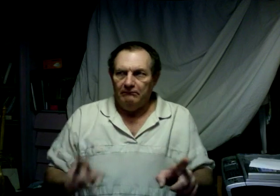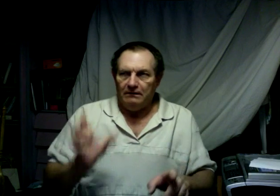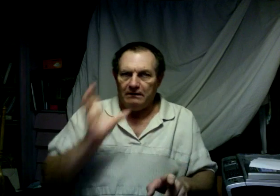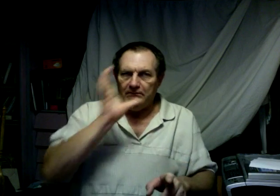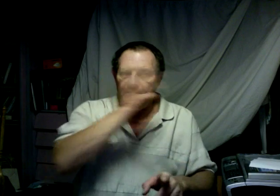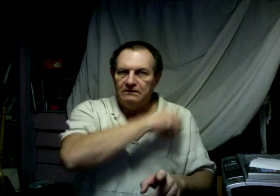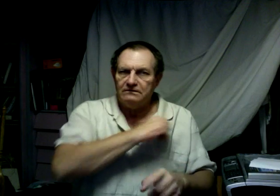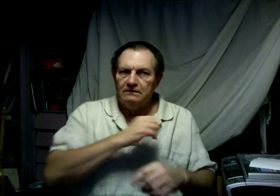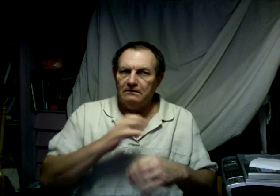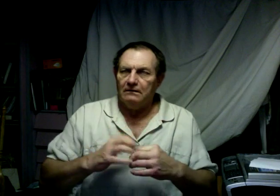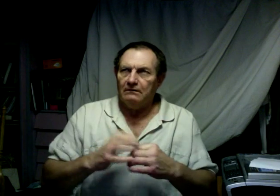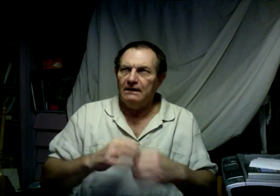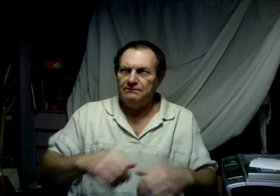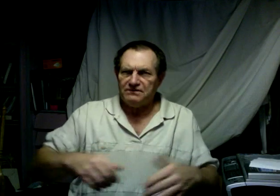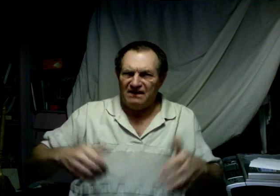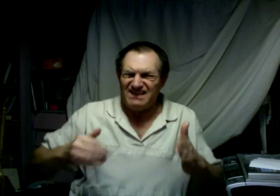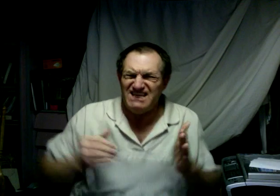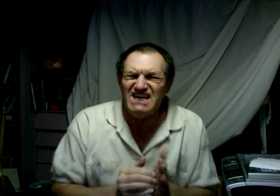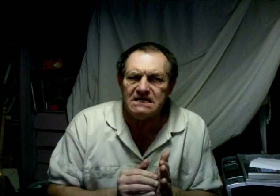But he missed the grapes again.